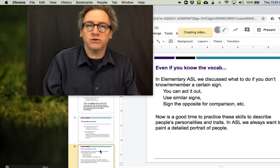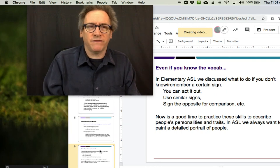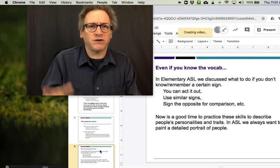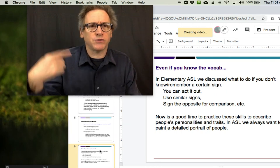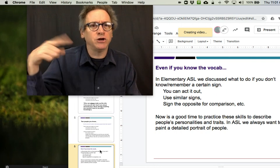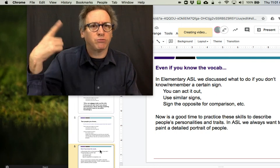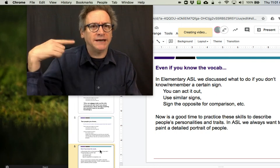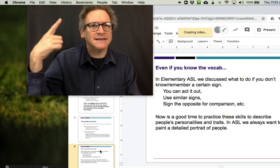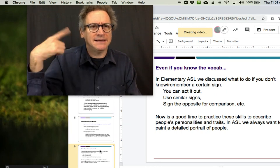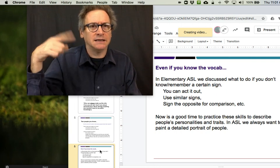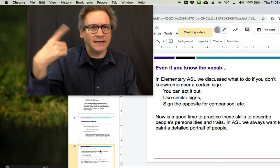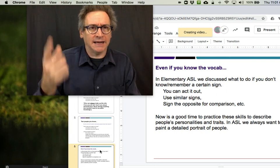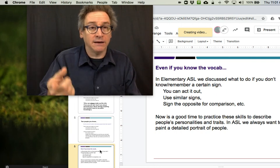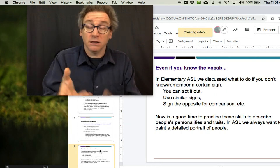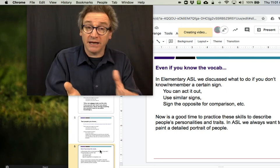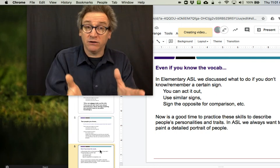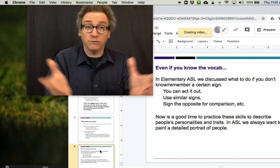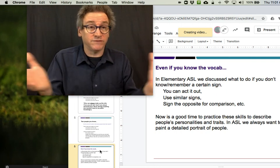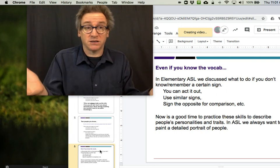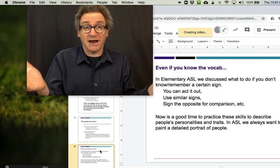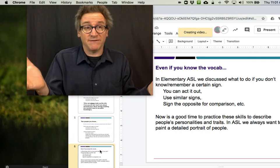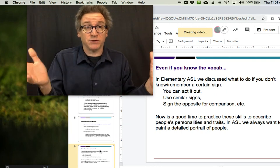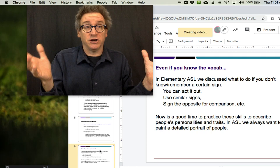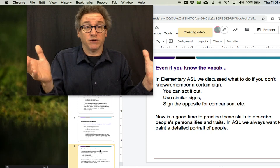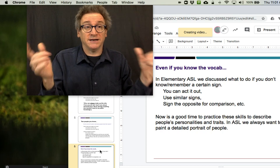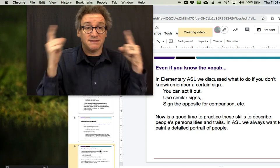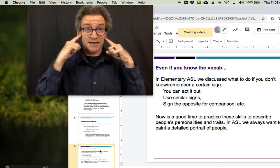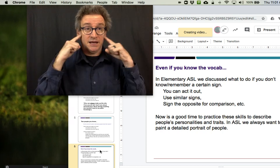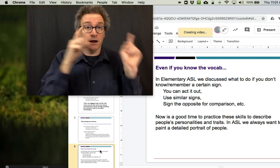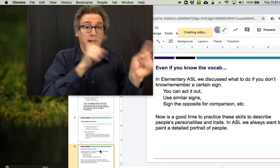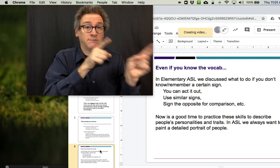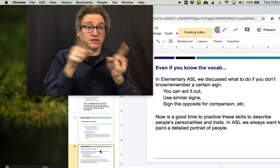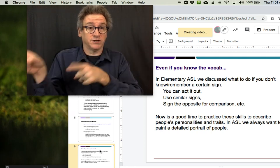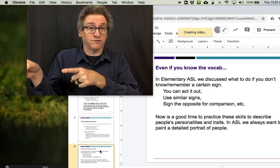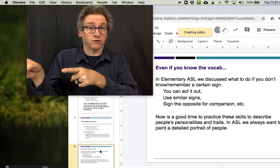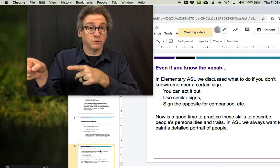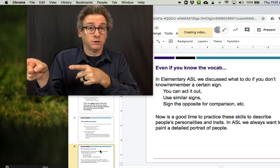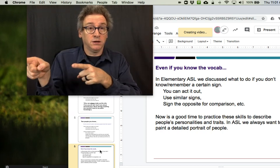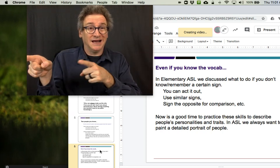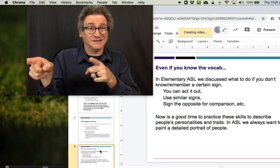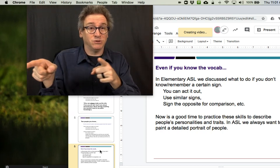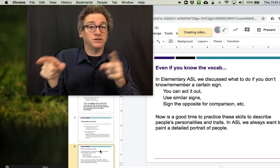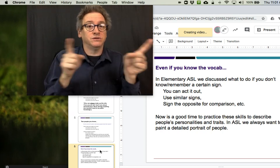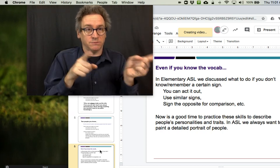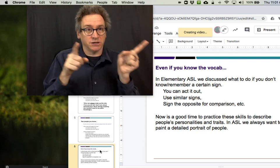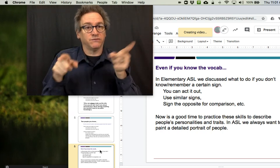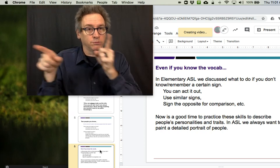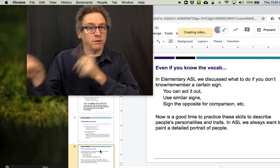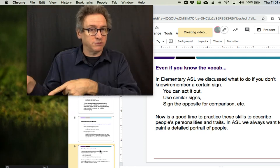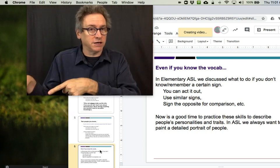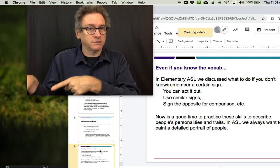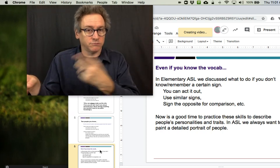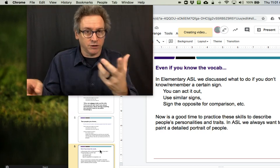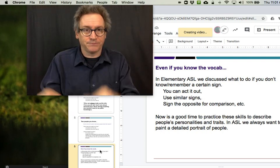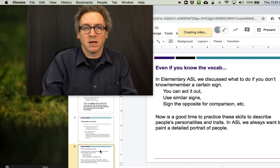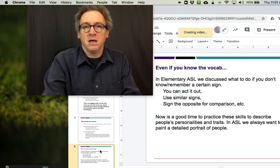you sort of have to train your brain to think like that. Like we've talked about having to train your brain to think in object, subject, verb, as opposed to subject, verb,